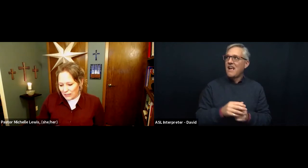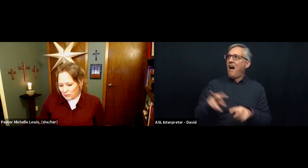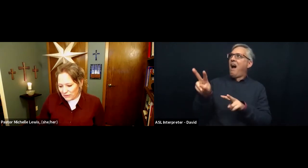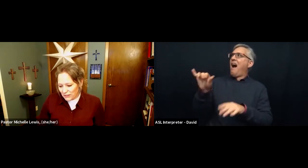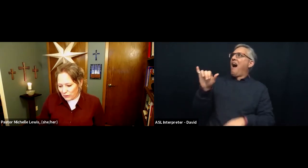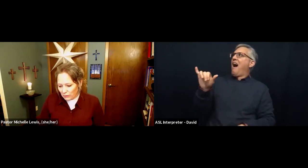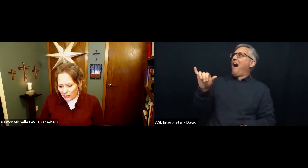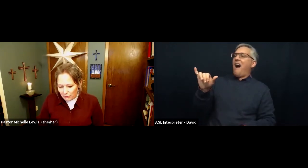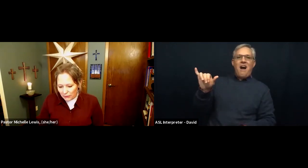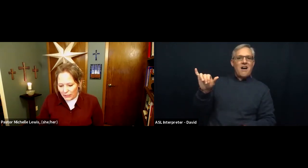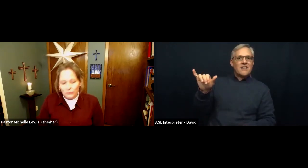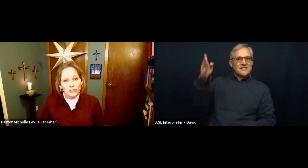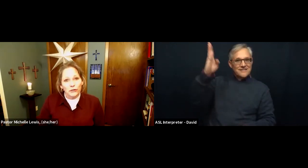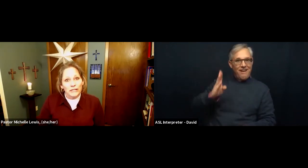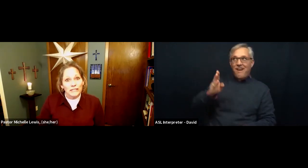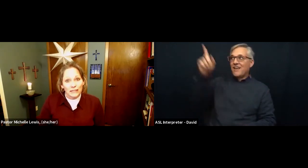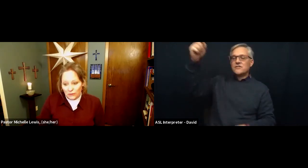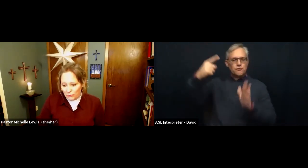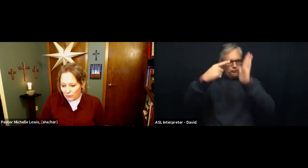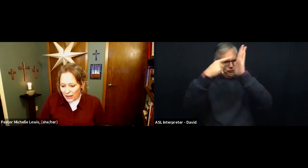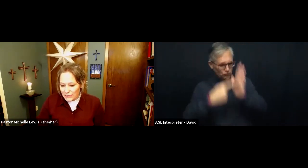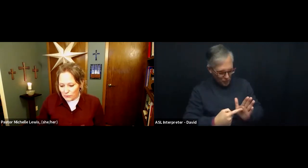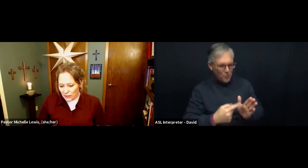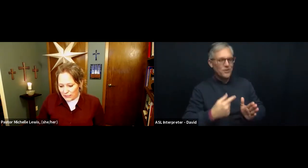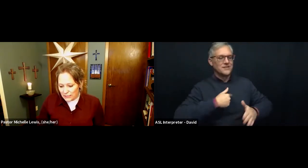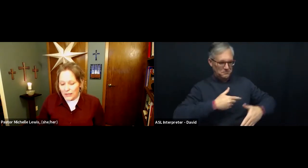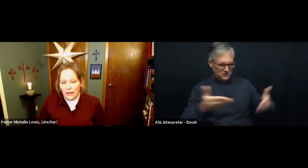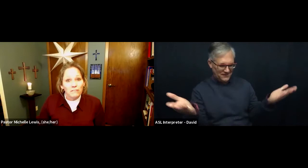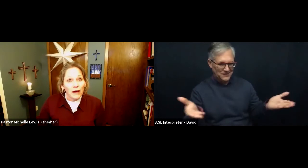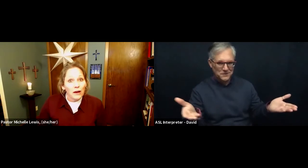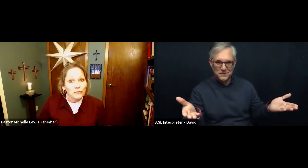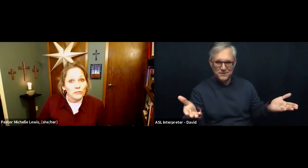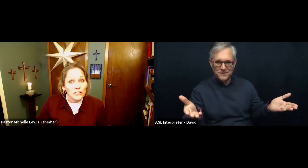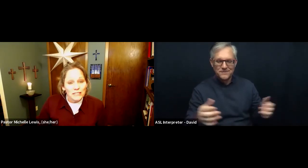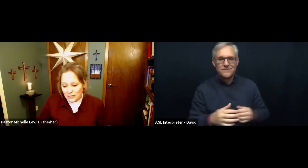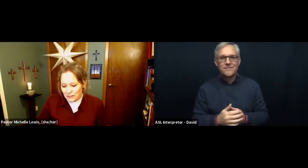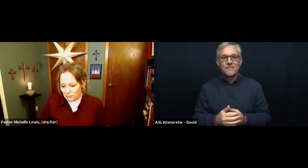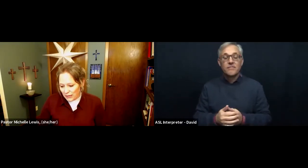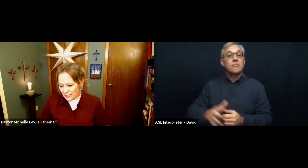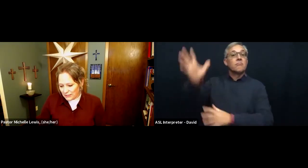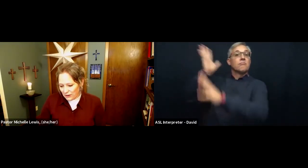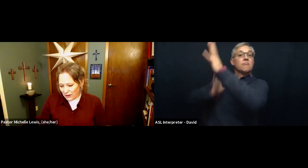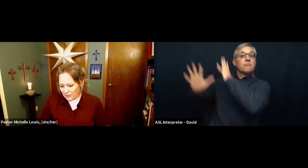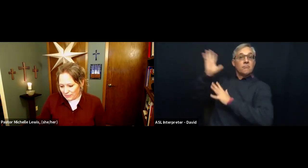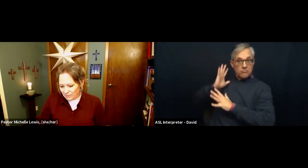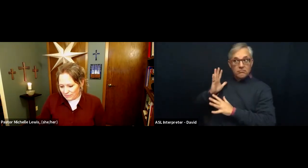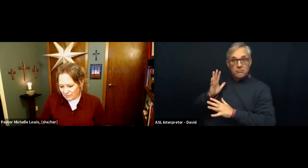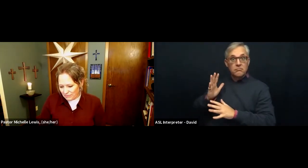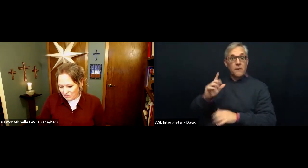And on Epiphany, we remember and rejoice that the wise ones found Jesus by a star.